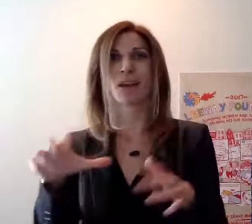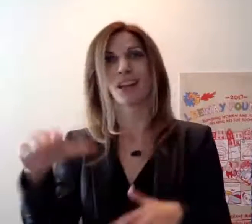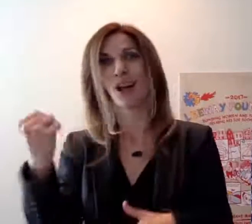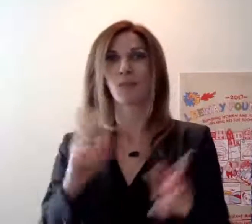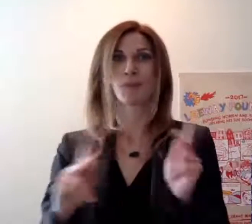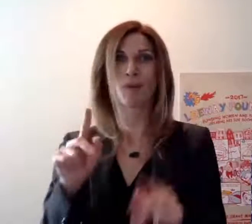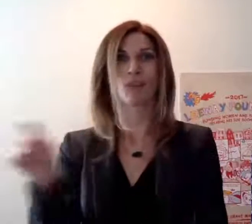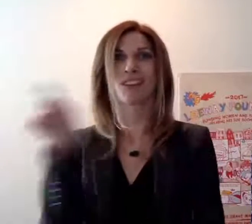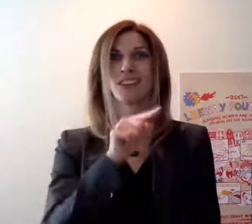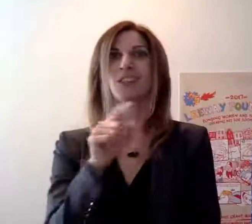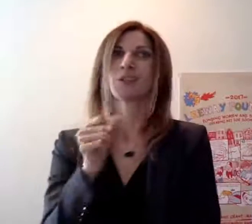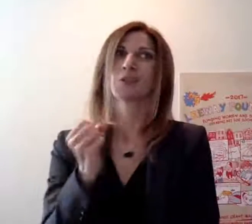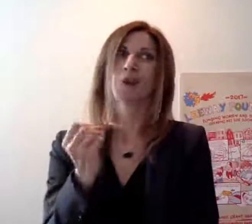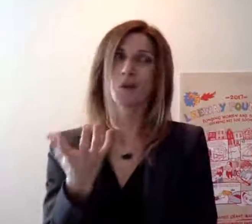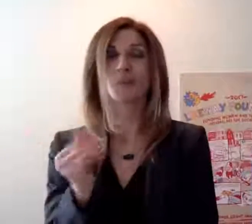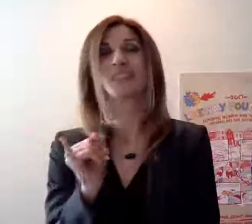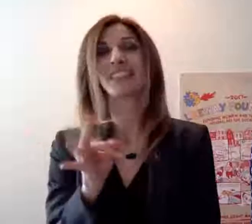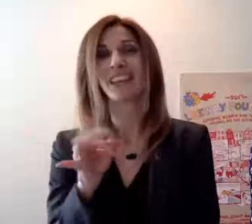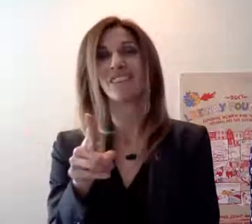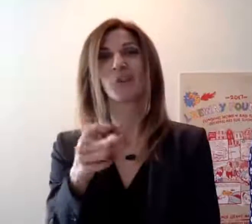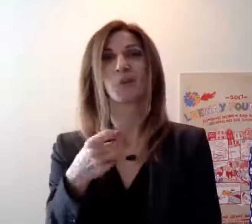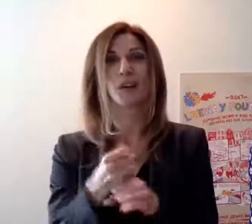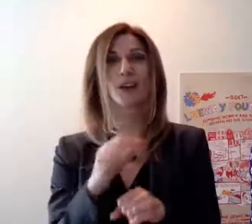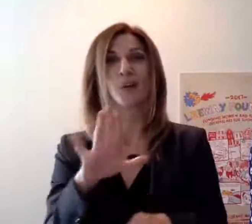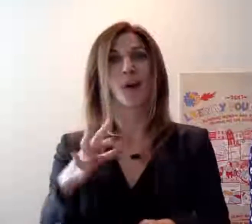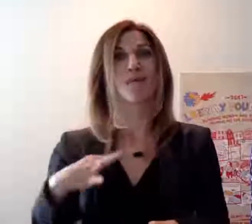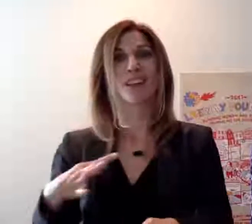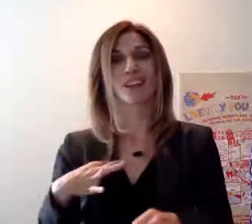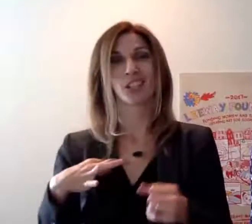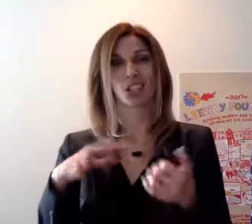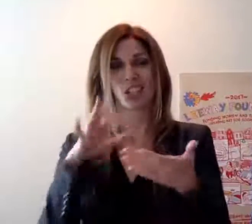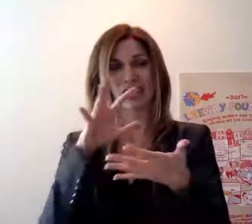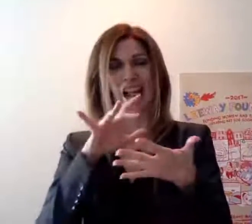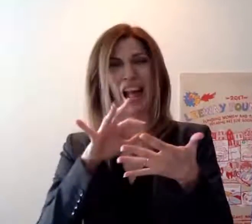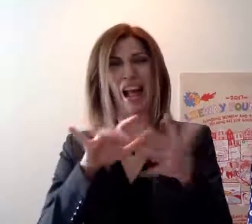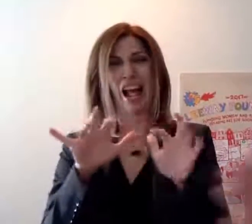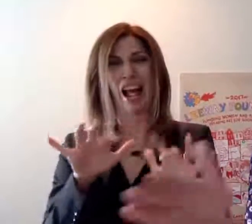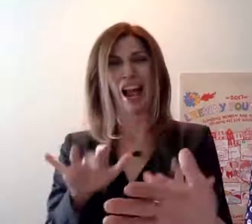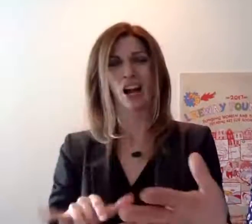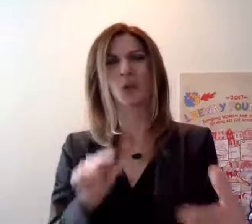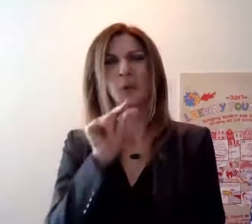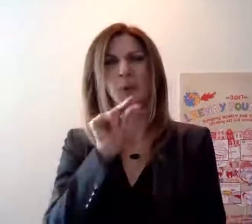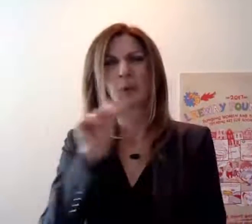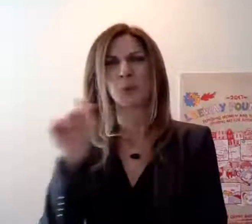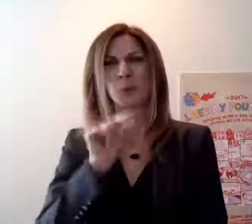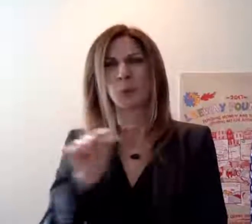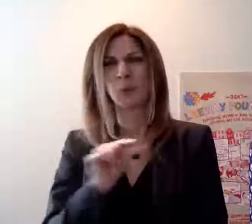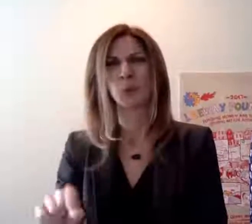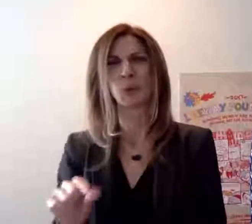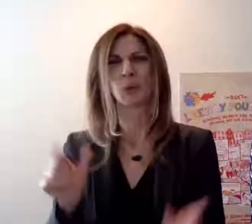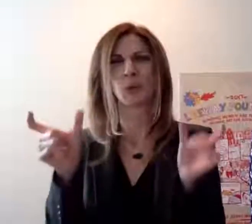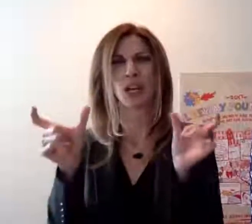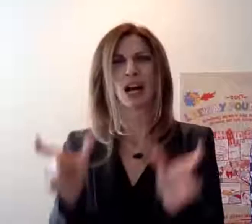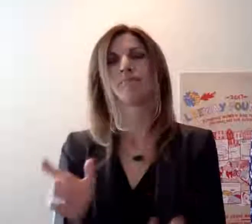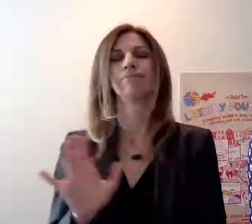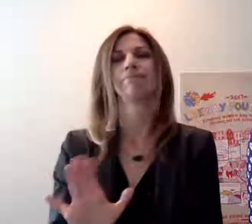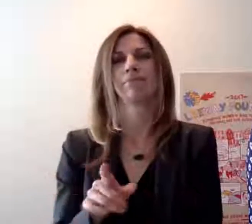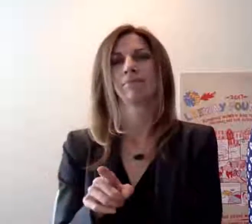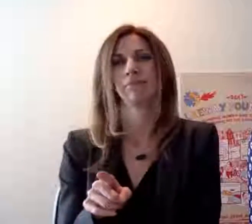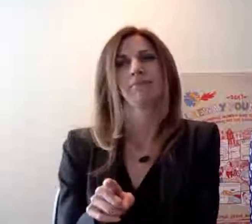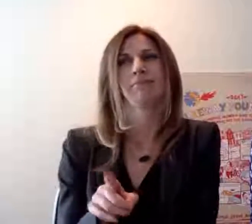And so that if you are making your application in the smallest font possible and with the widest margins possible, you're